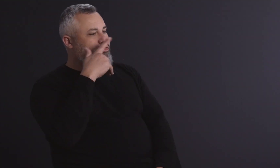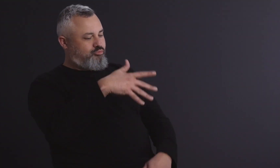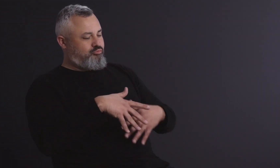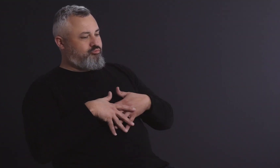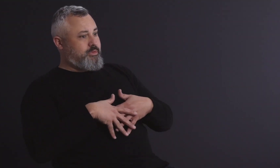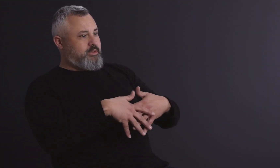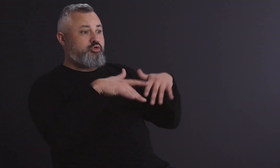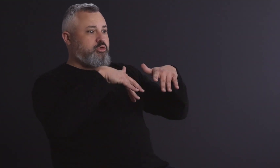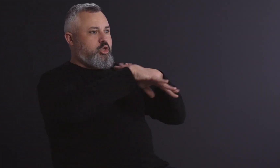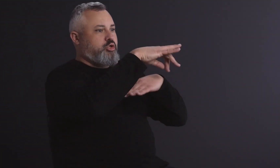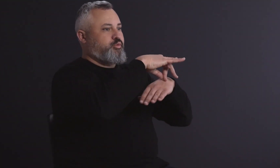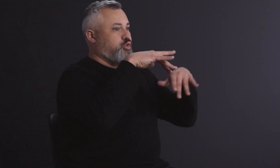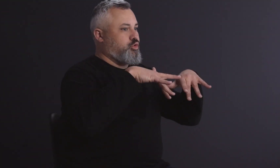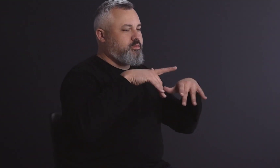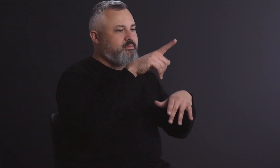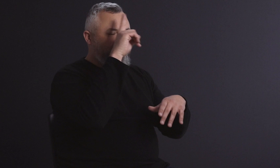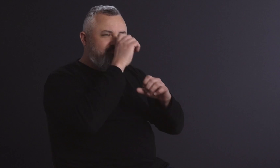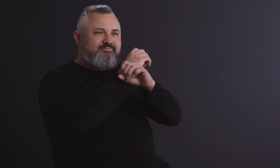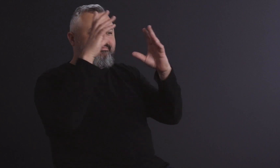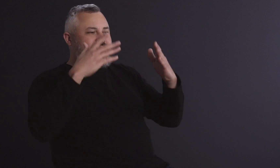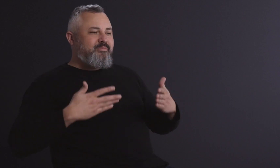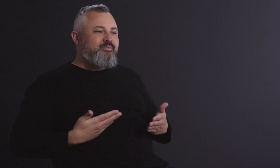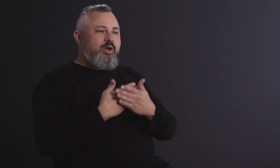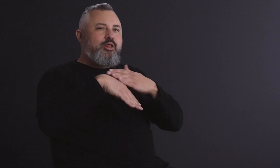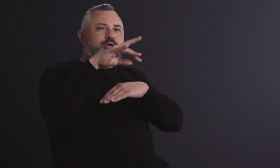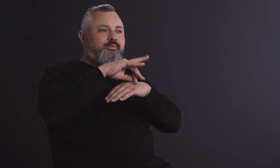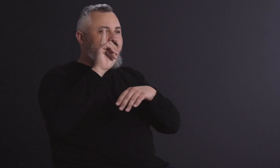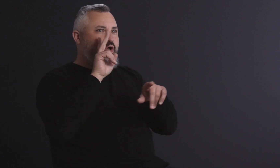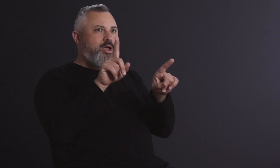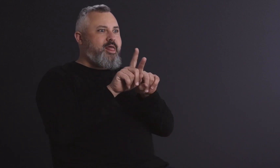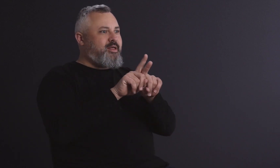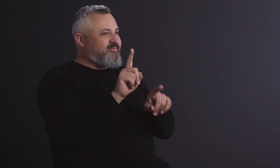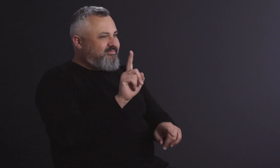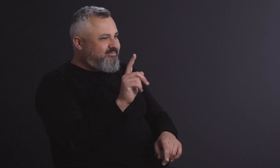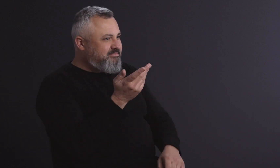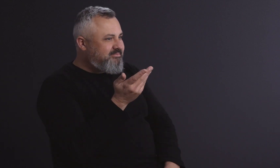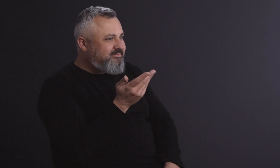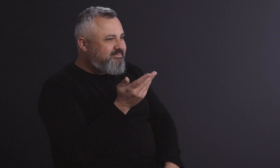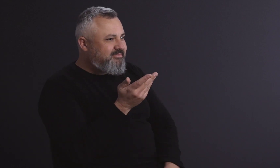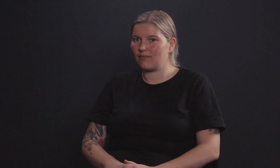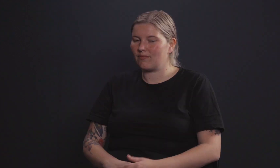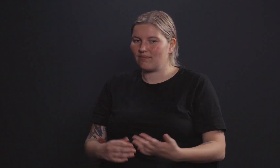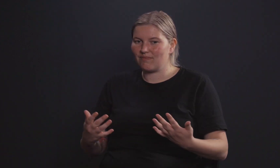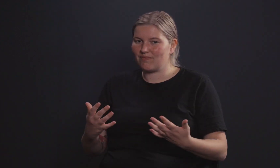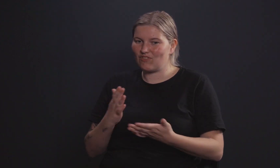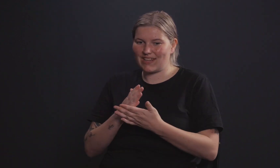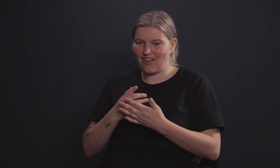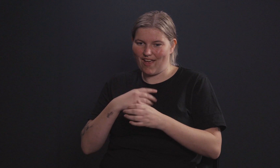know, what did you imagine that the birth would be like? I mean, during the pregnancy?" "Well, I always thought that I'd